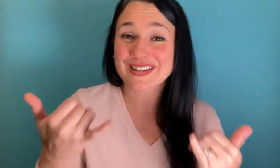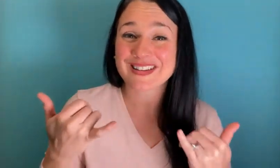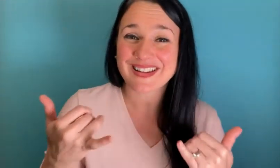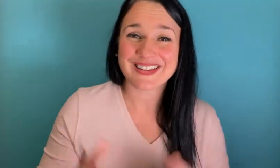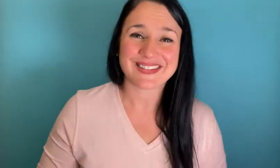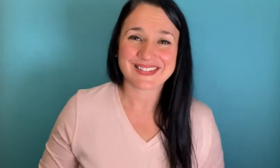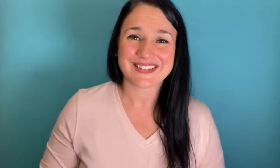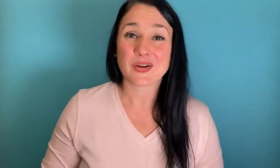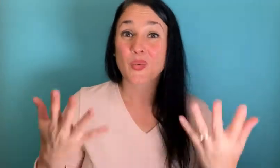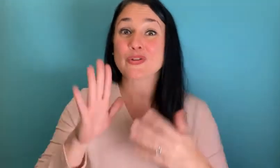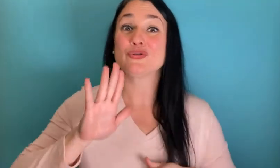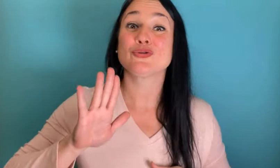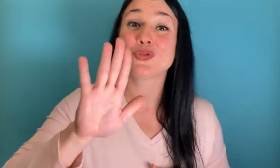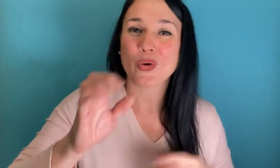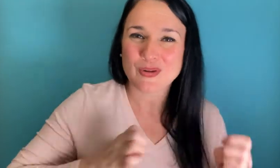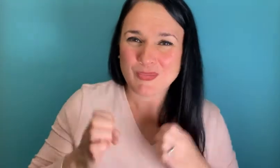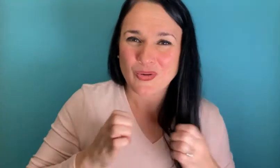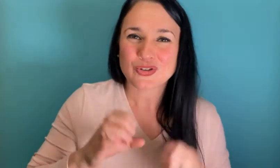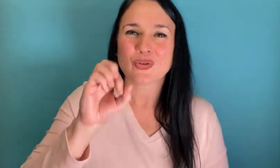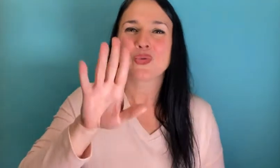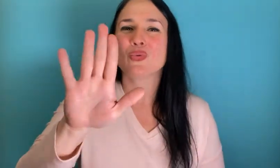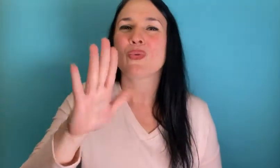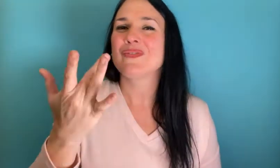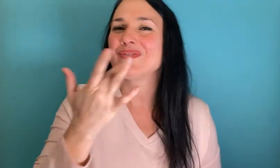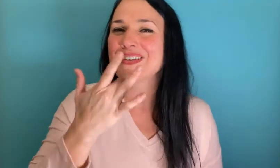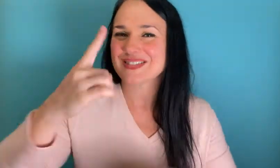you're feeling today. So, yeah, what's your